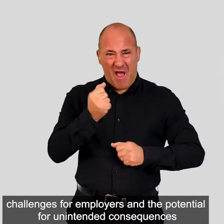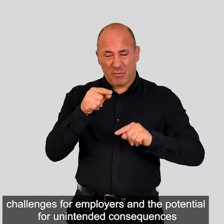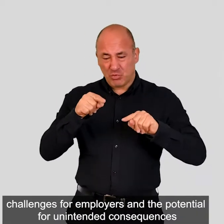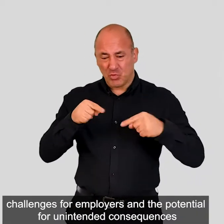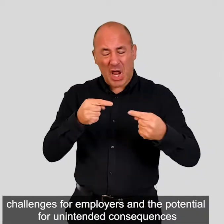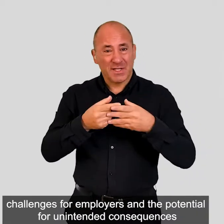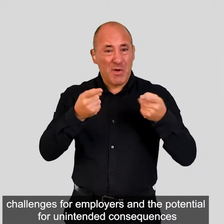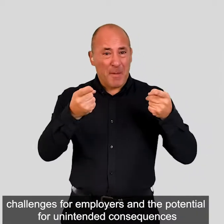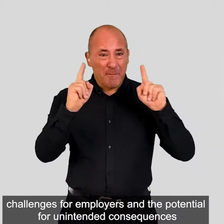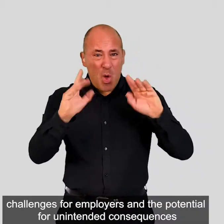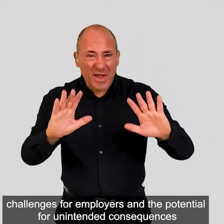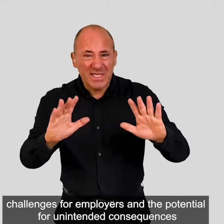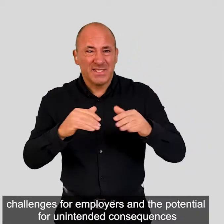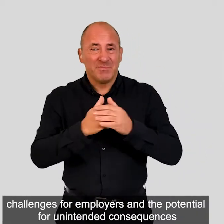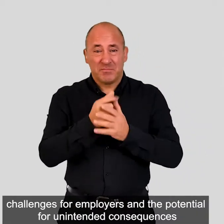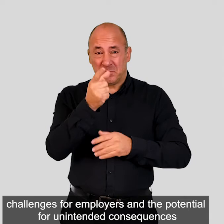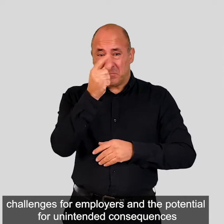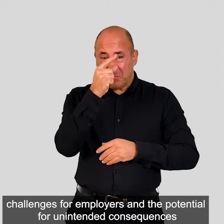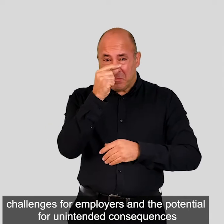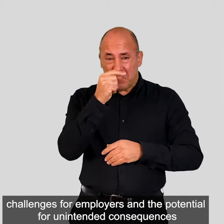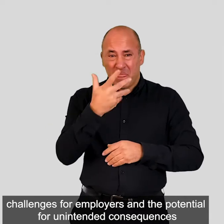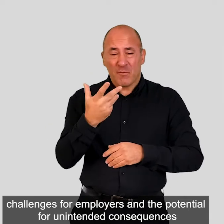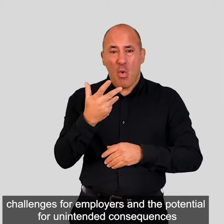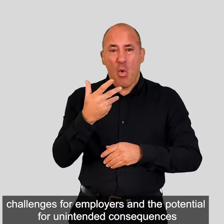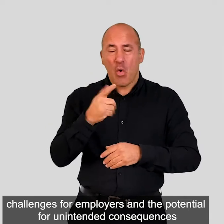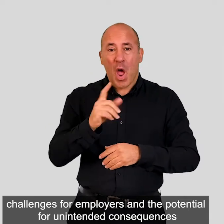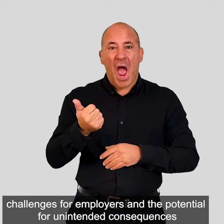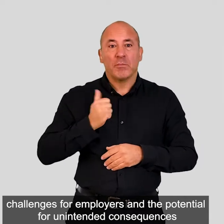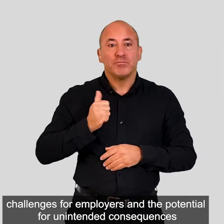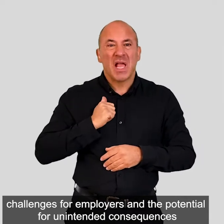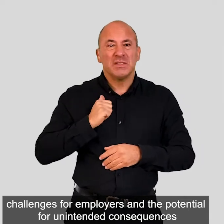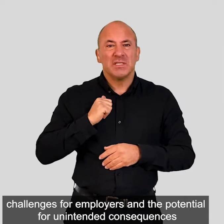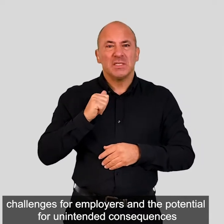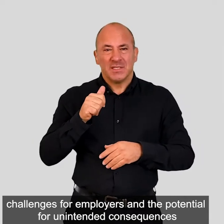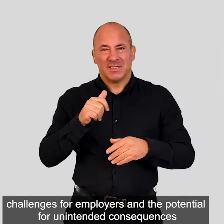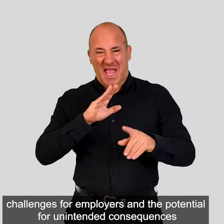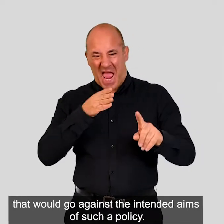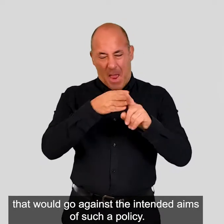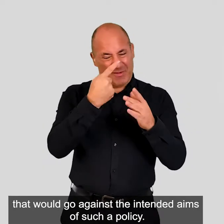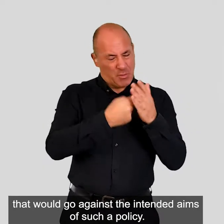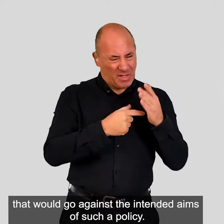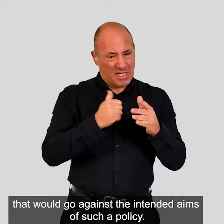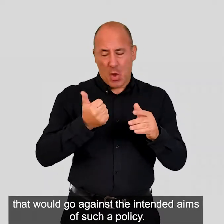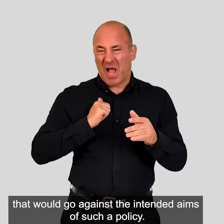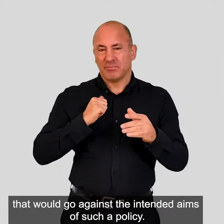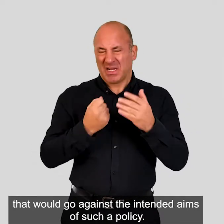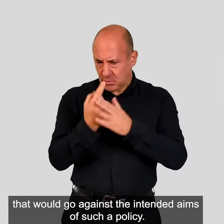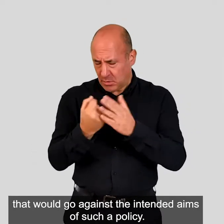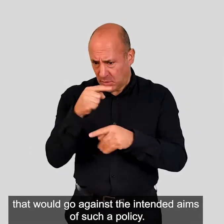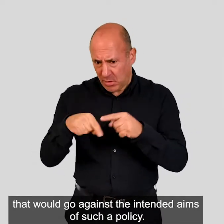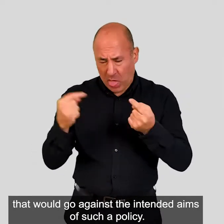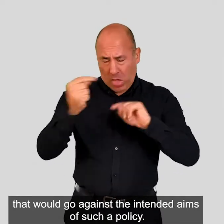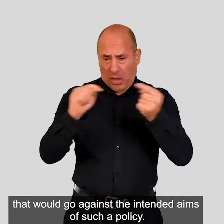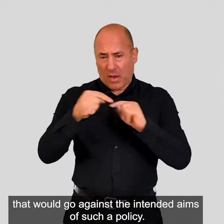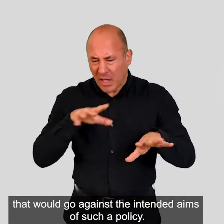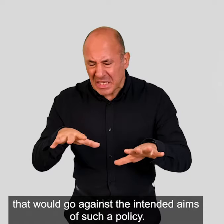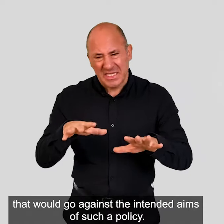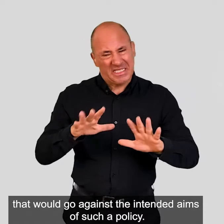challenges for employers and the potential for unintended consequences that would go against the intended aims of such a